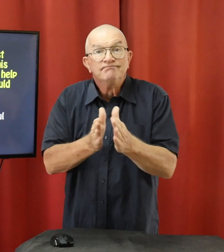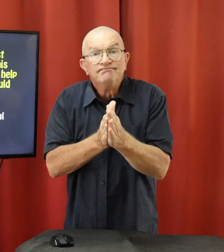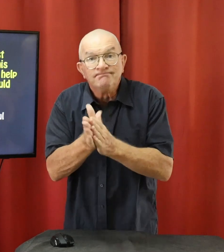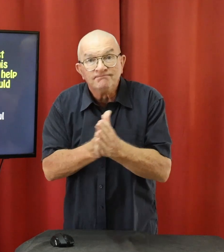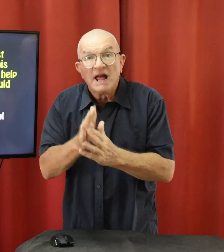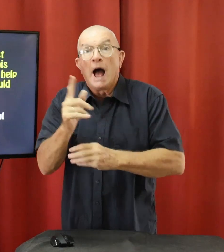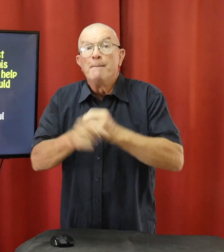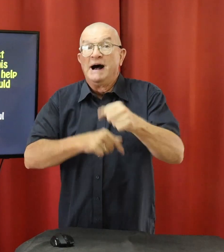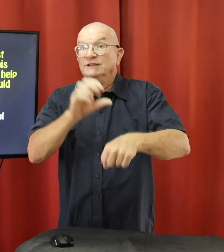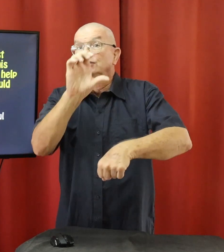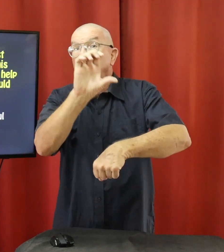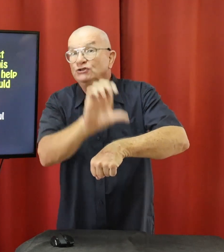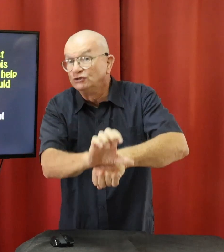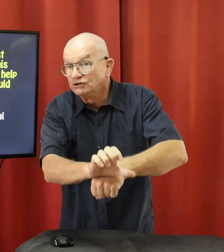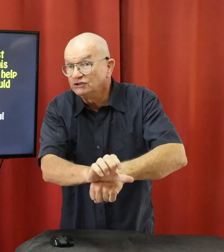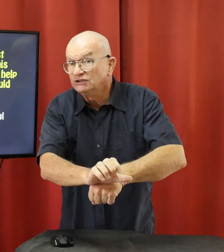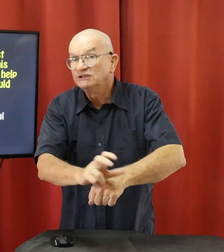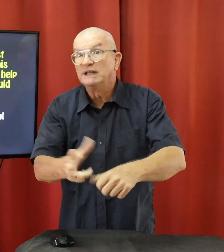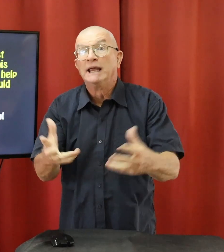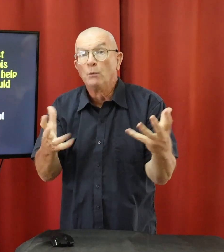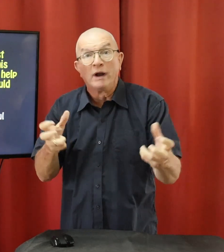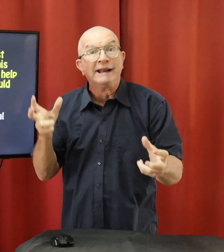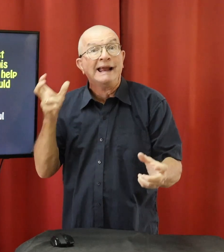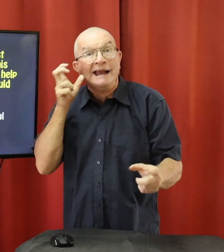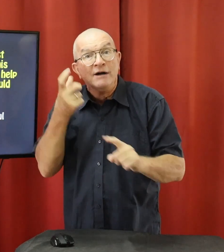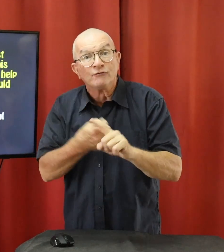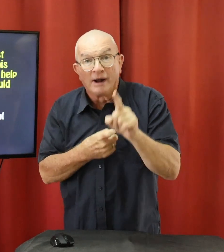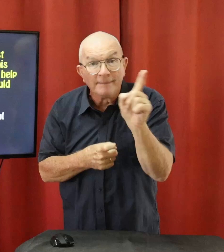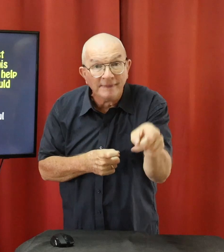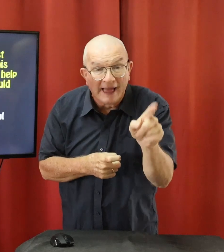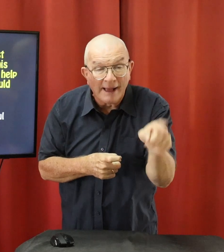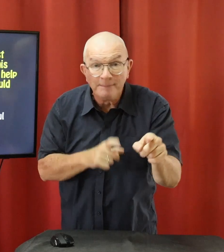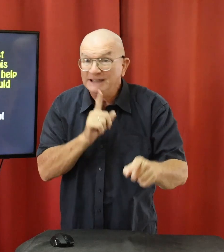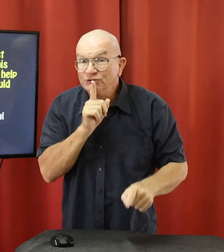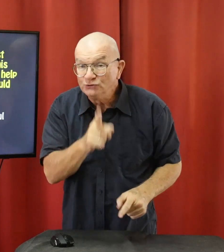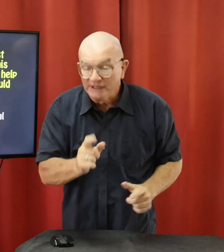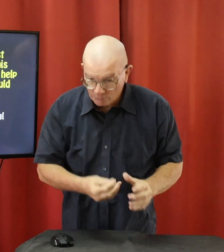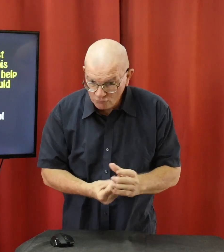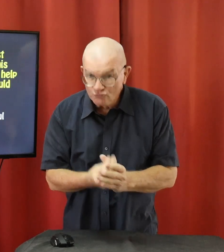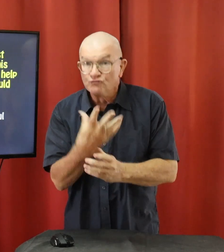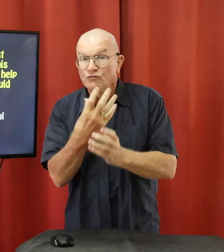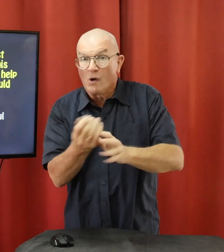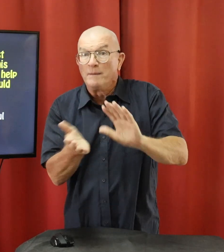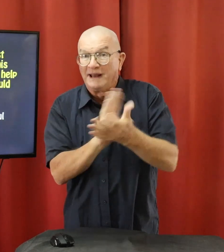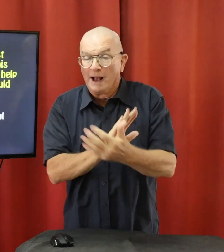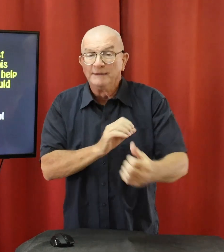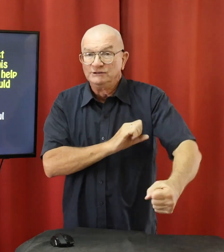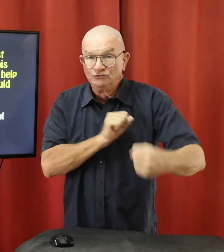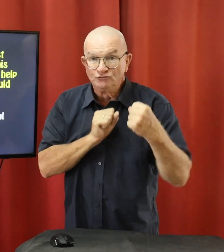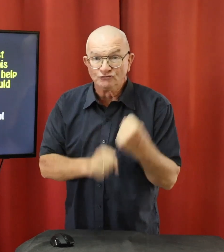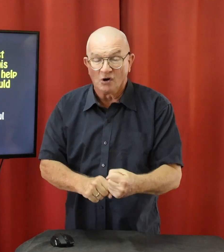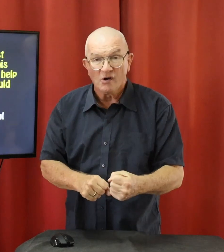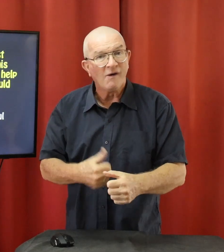He was eager about the churches. He wanted to hear from them. Make sure that they were growing and becoming